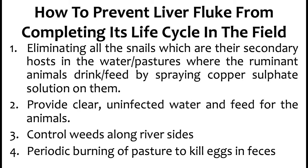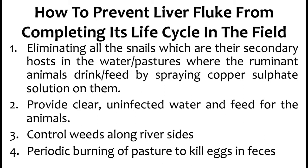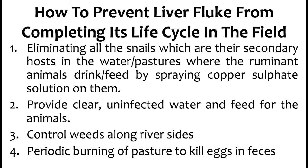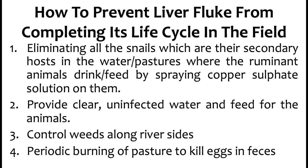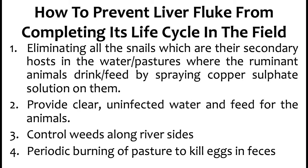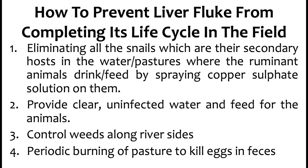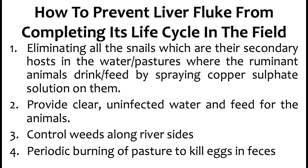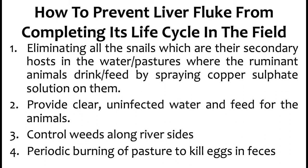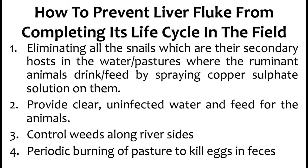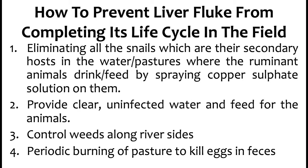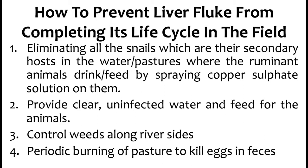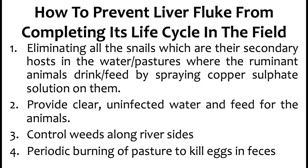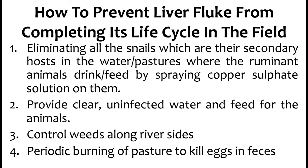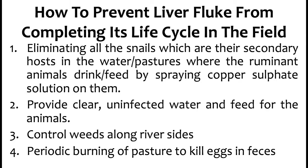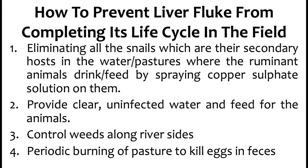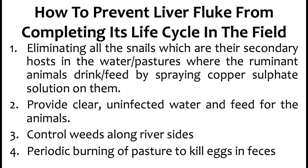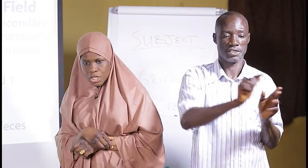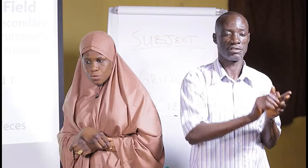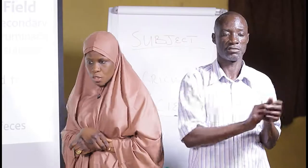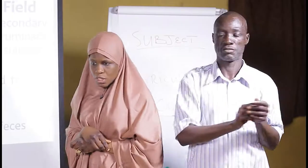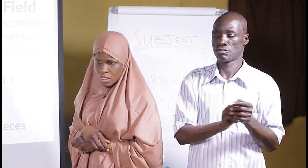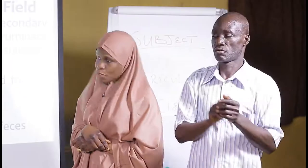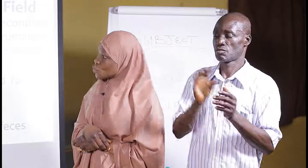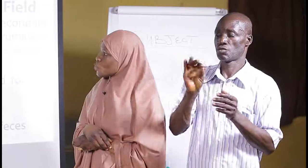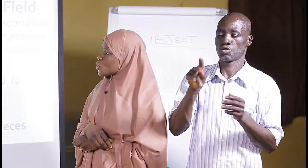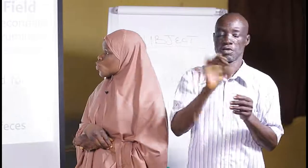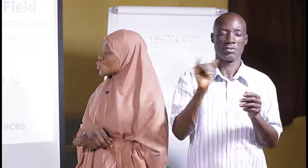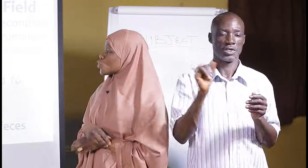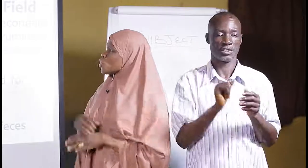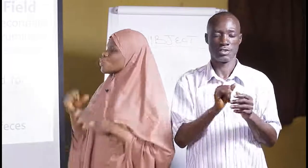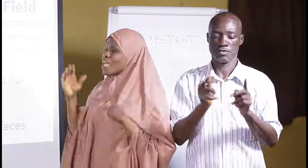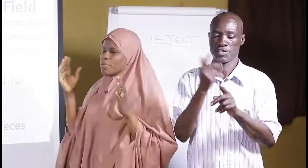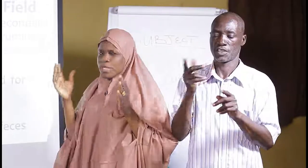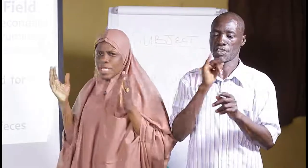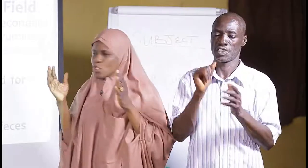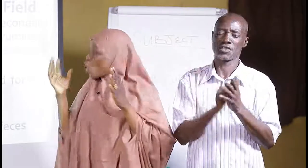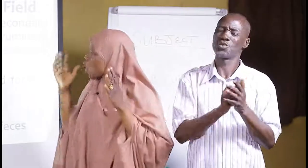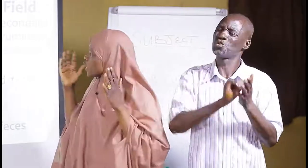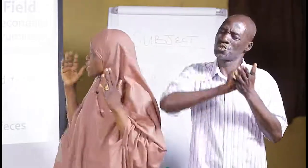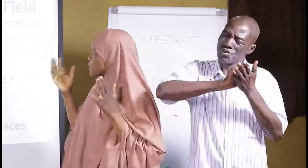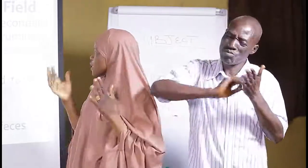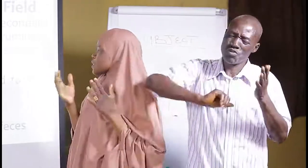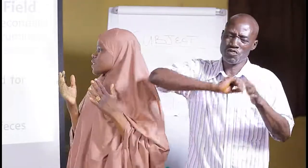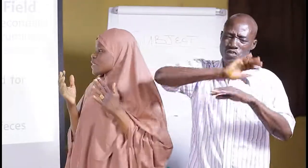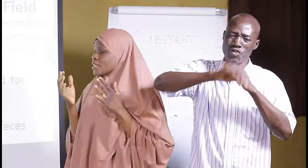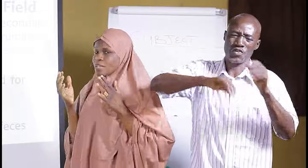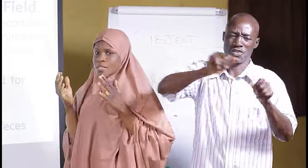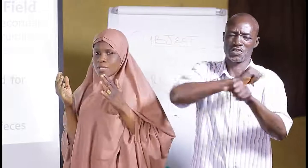copper sulfate solution on them. The first thing that you do is what? You eliminate all the